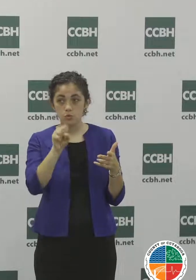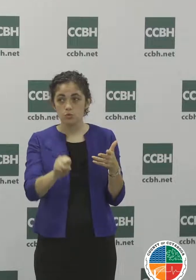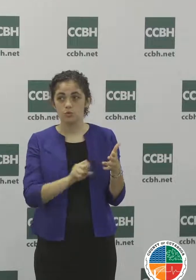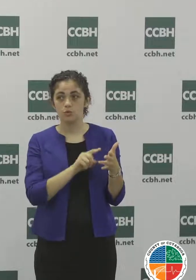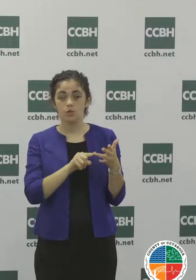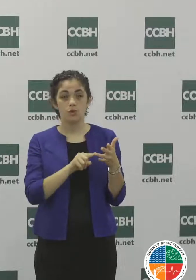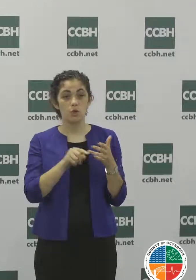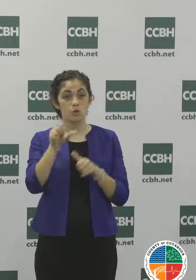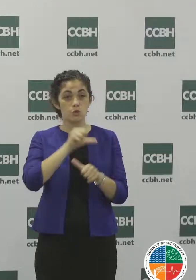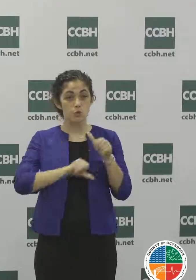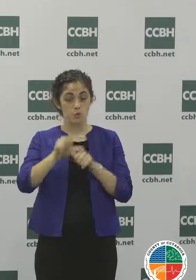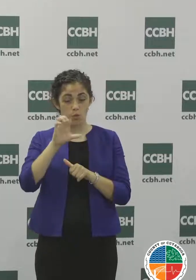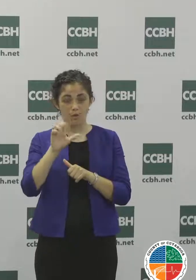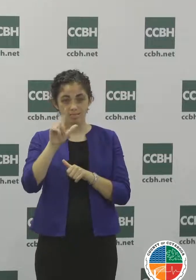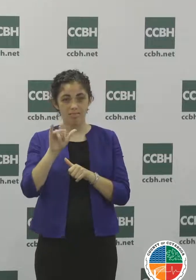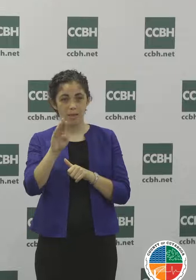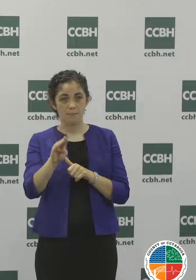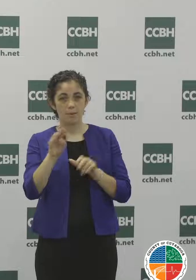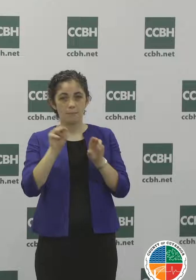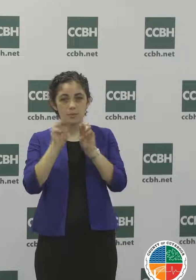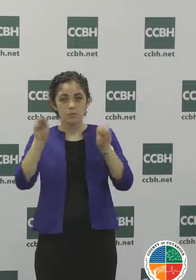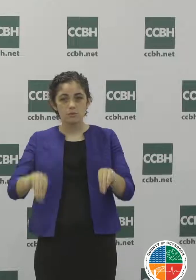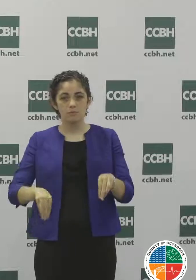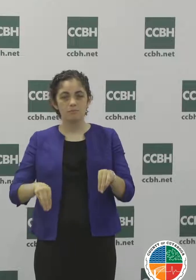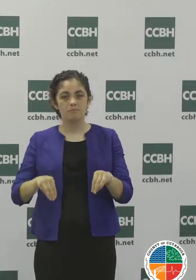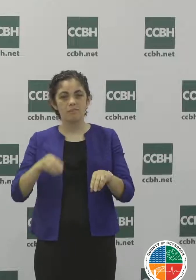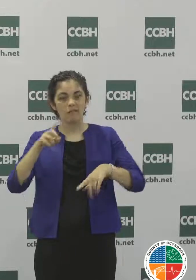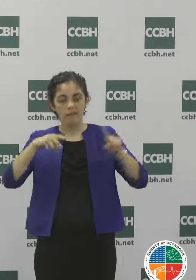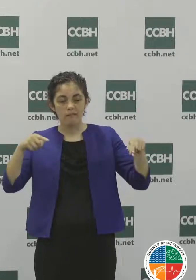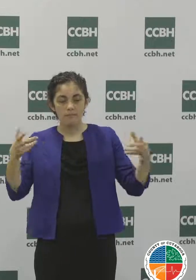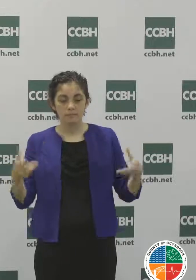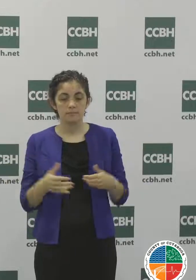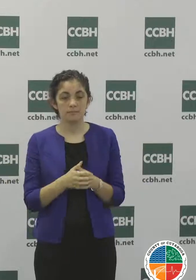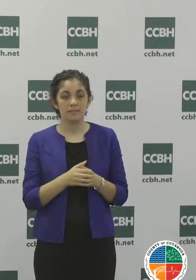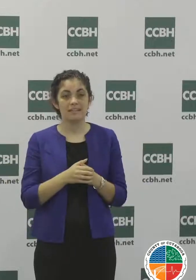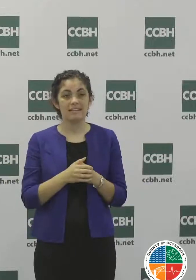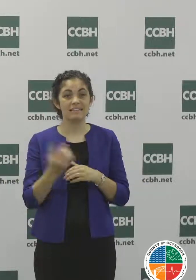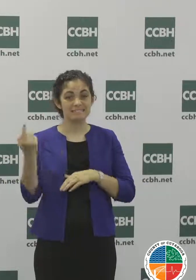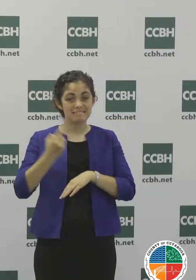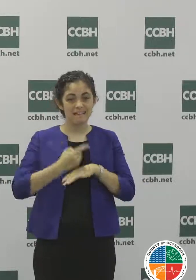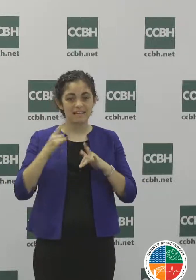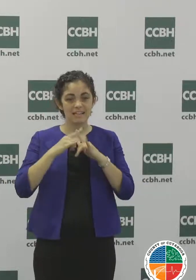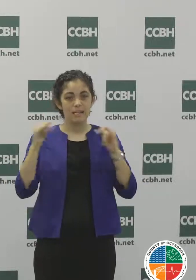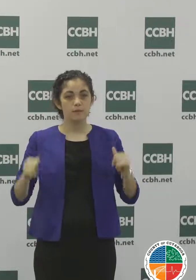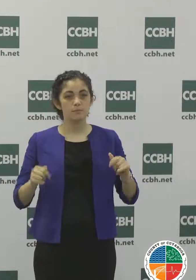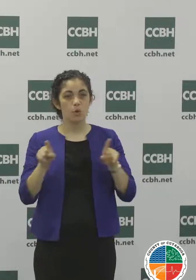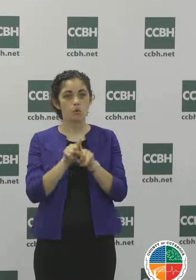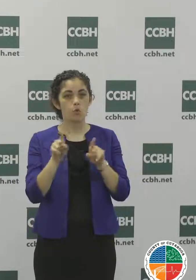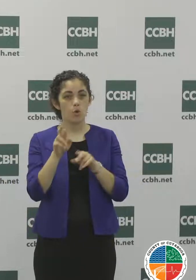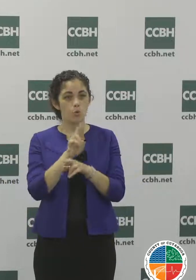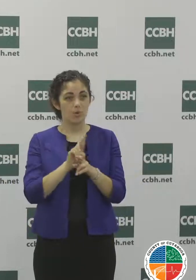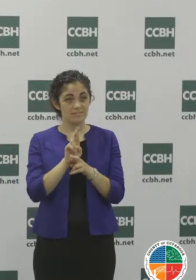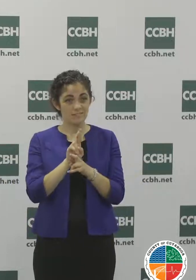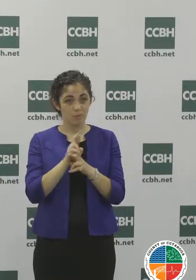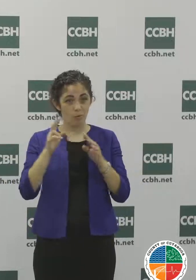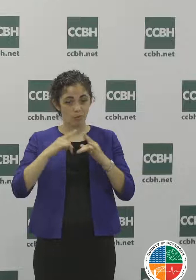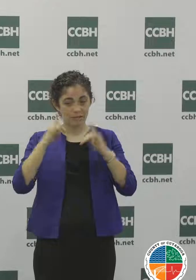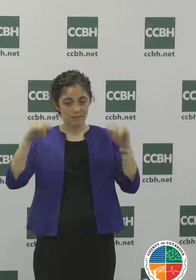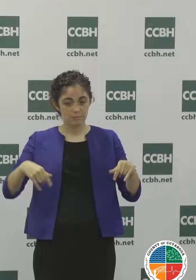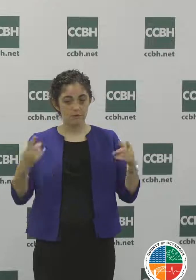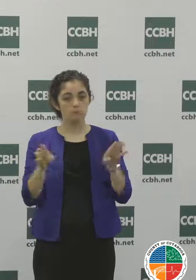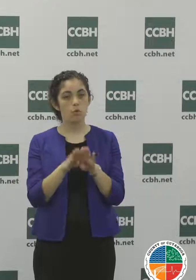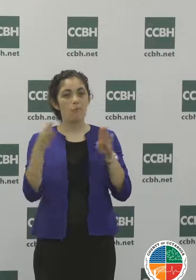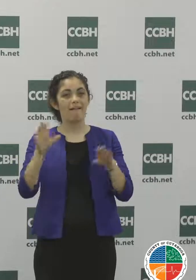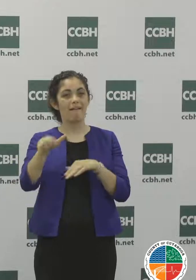zoos, social clubs, museums, and the like. Day camps and residential camps may open at any